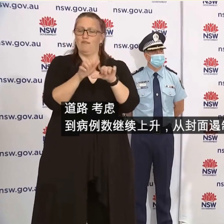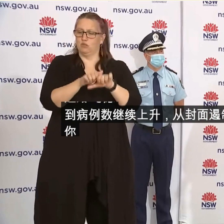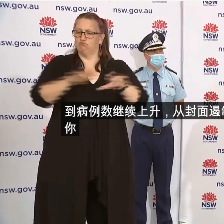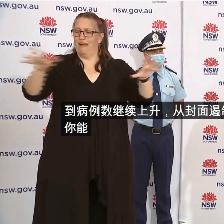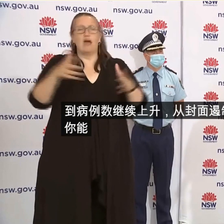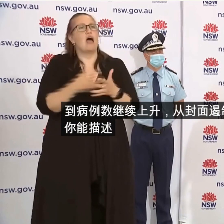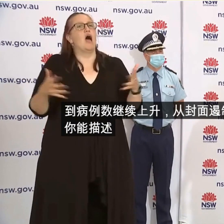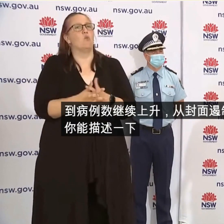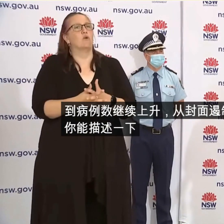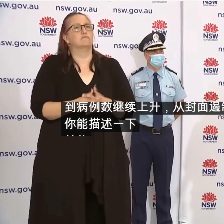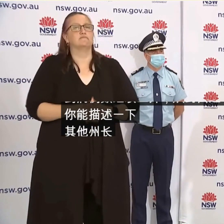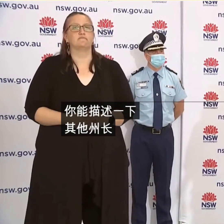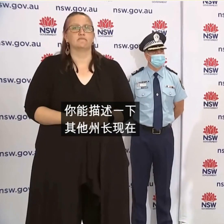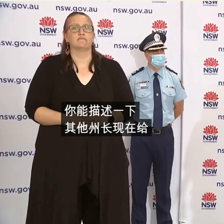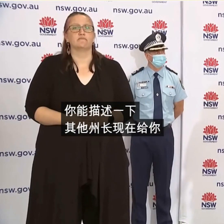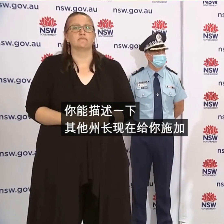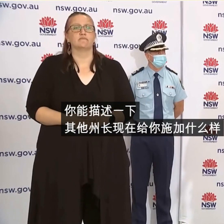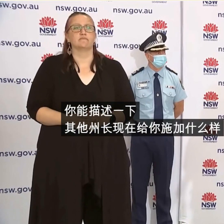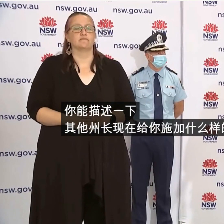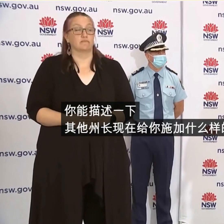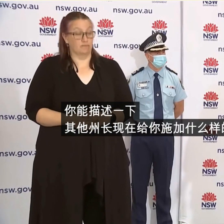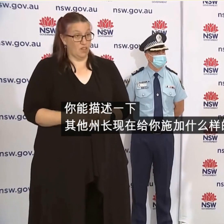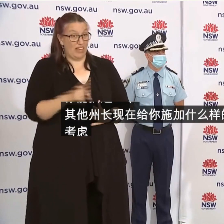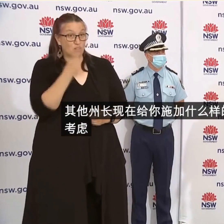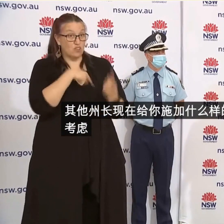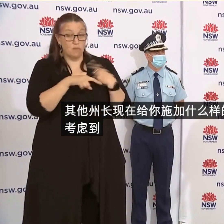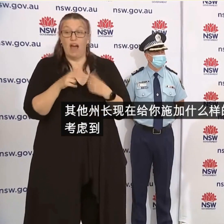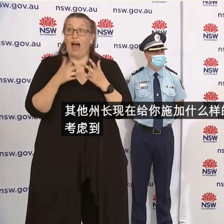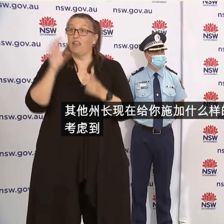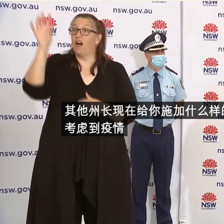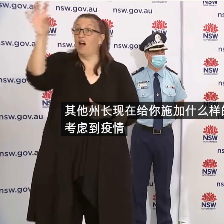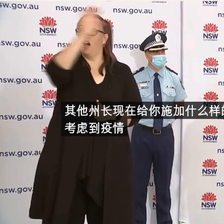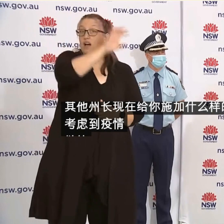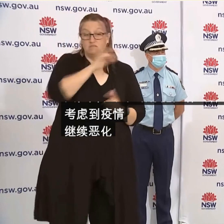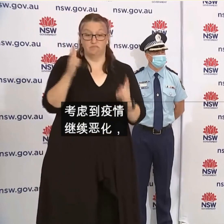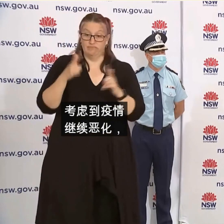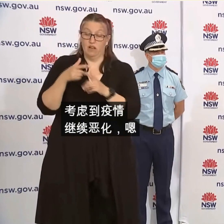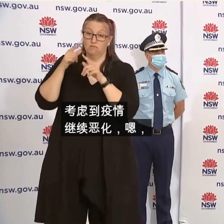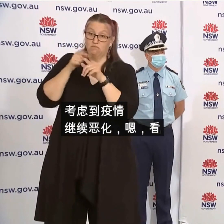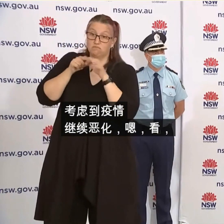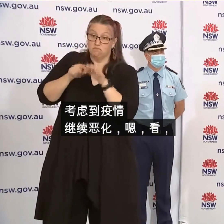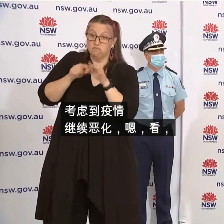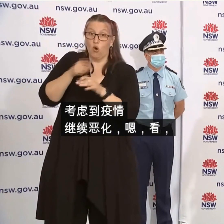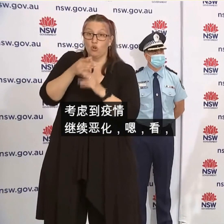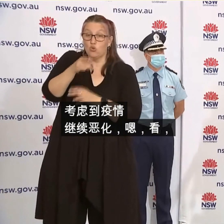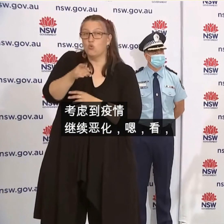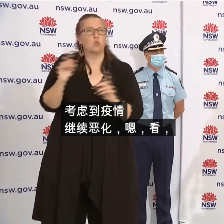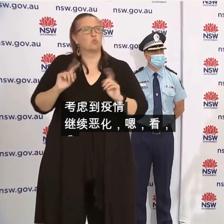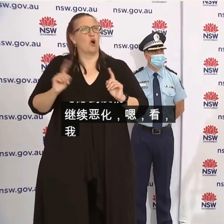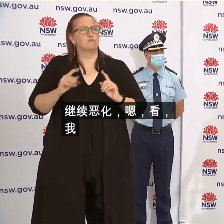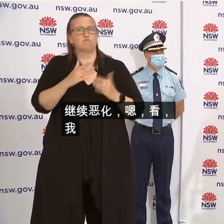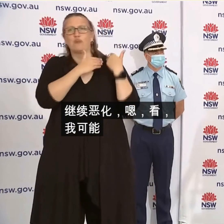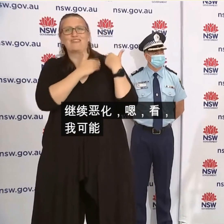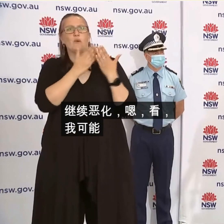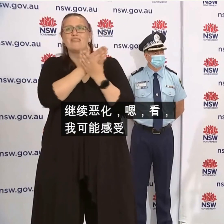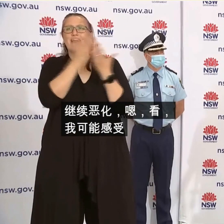to rise. Can you describe what sort of pressure the other premiers are putting on you now, considering the outbreak continues to get worse? Look,